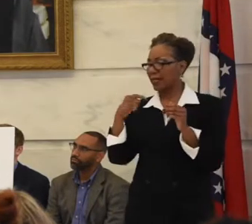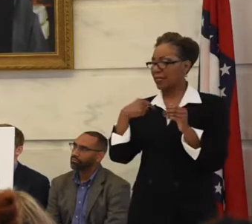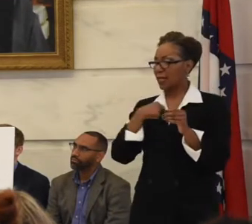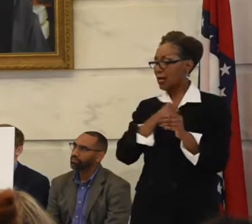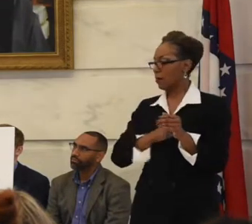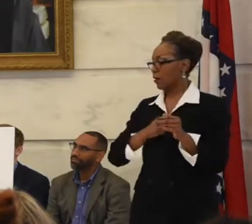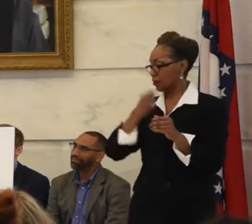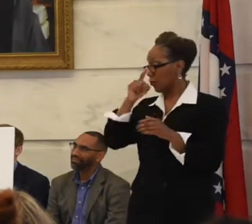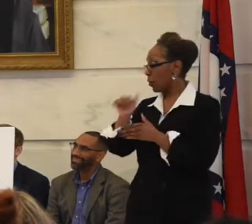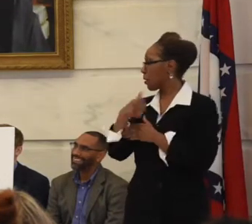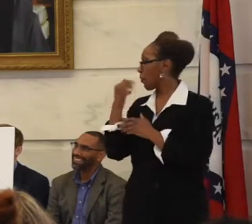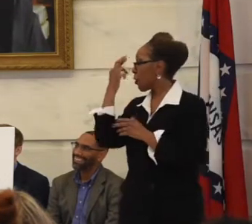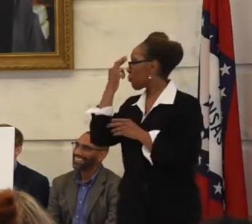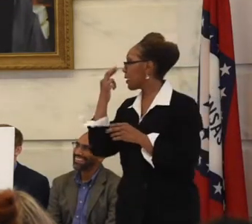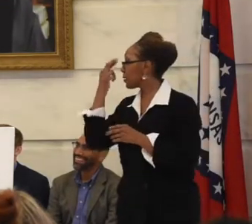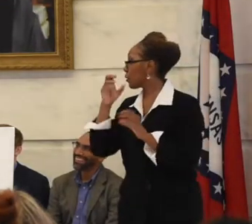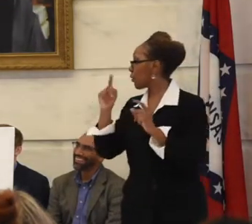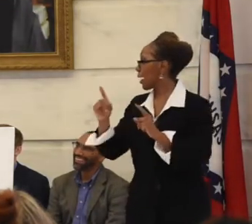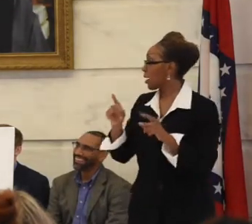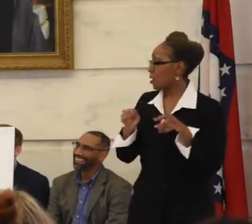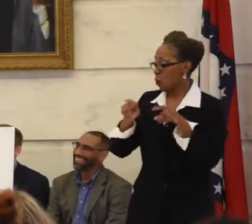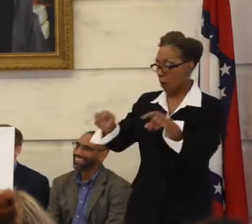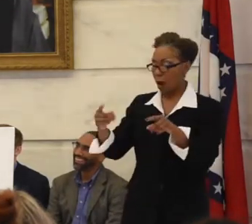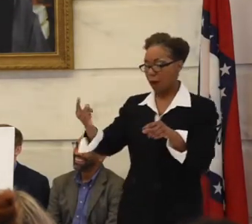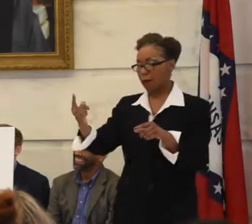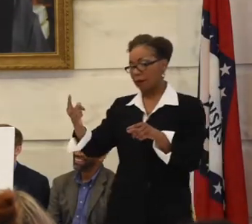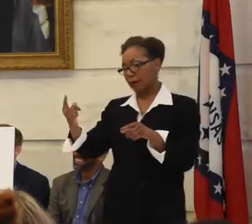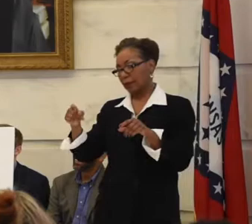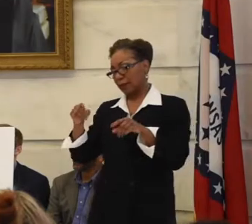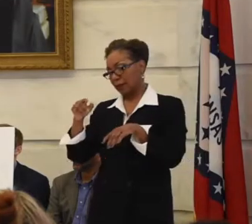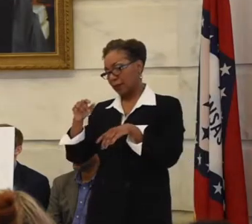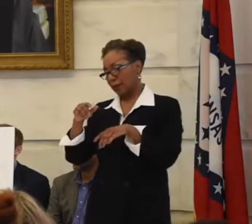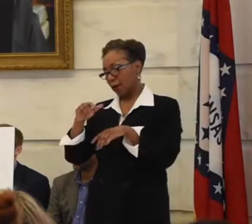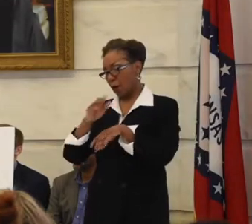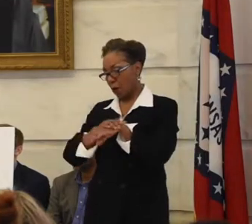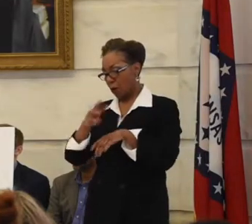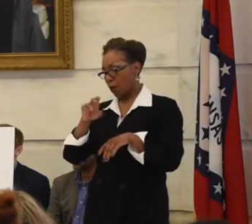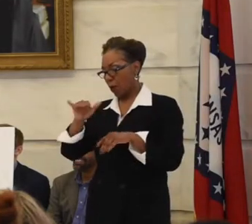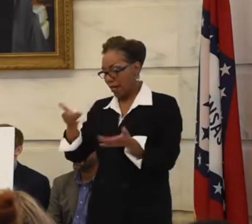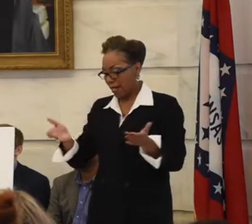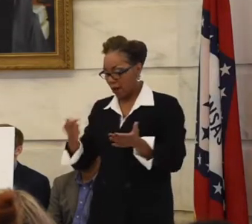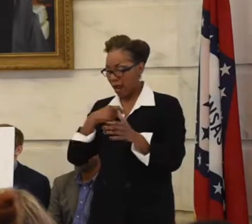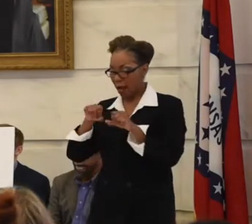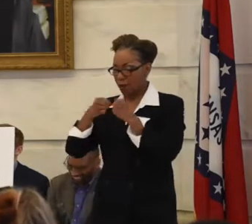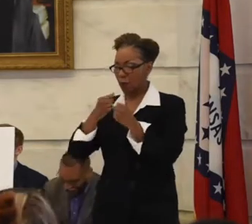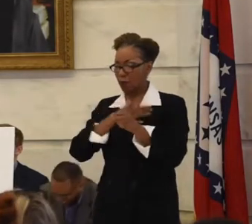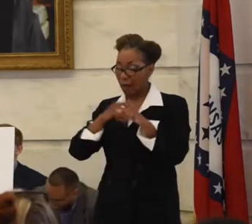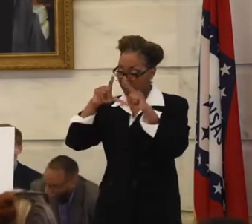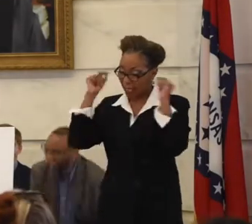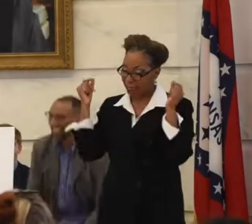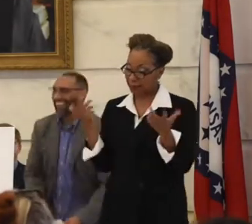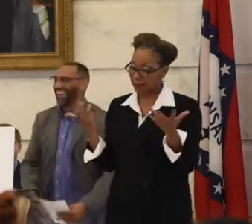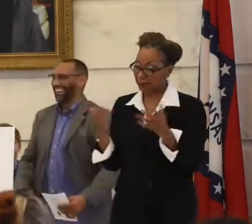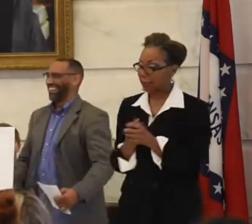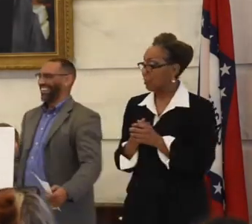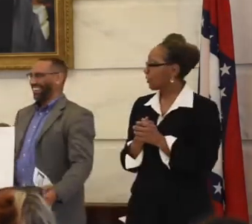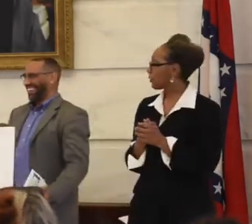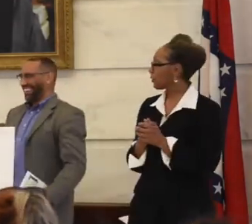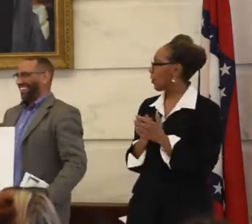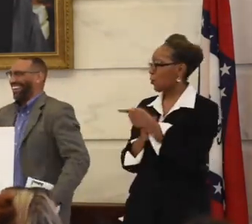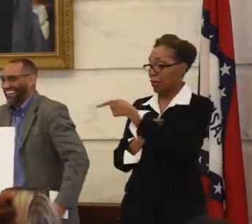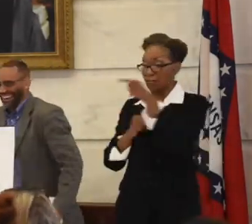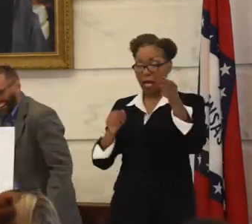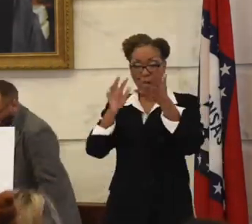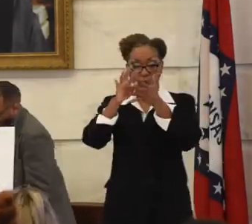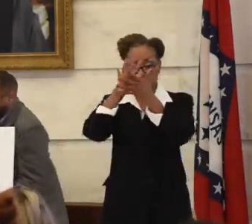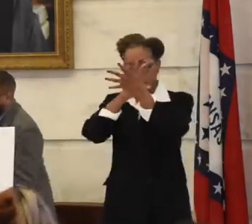apologize for, another reason, on my way up here running up because I was running late, I broke my glasses. So y'all all blurry after